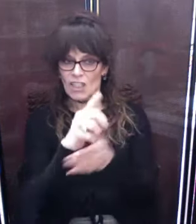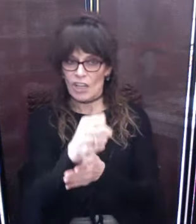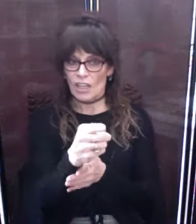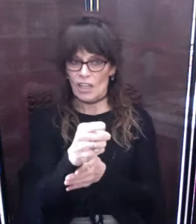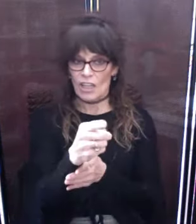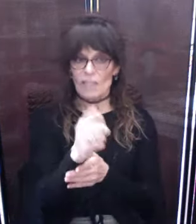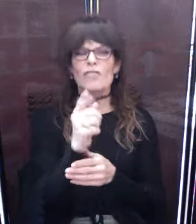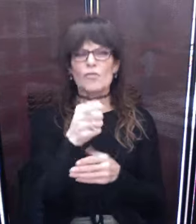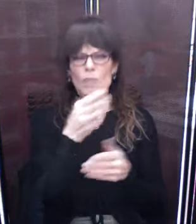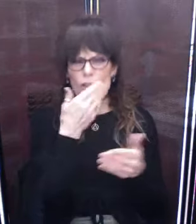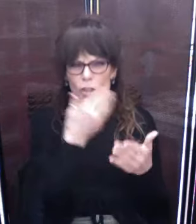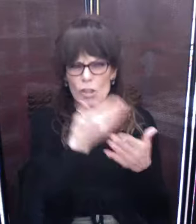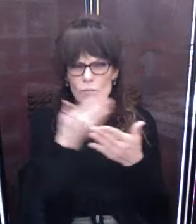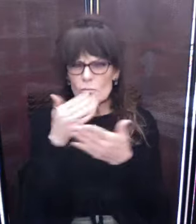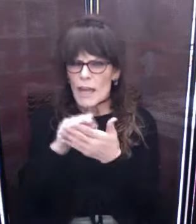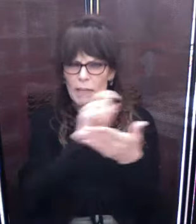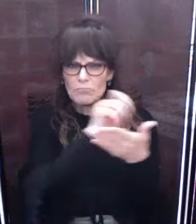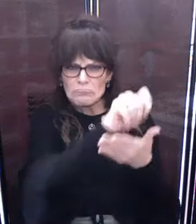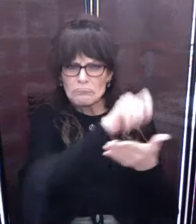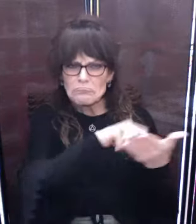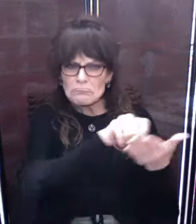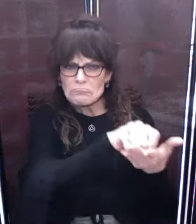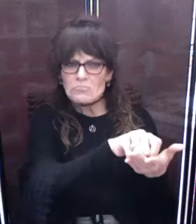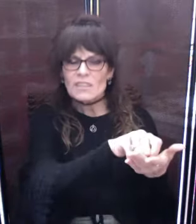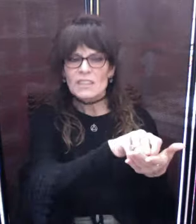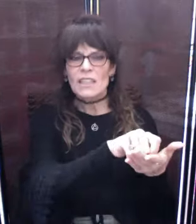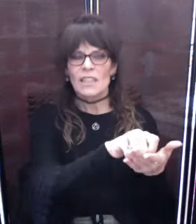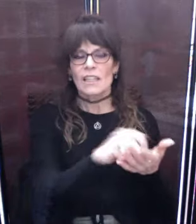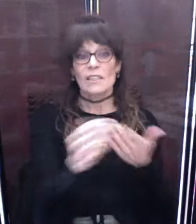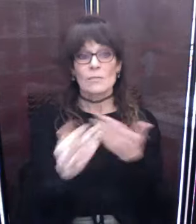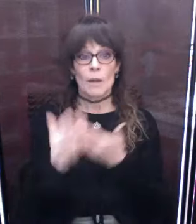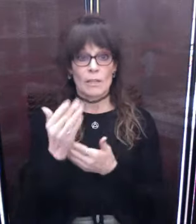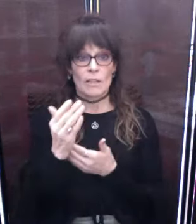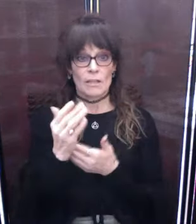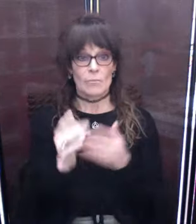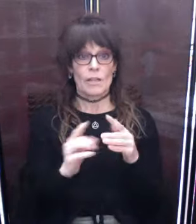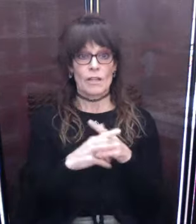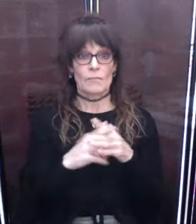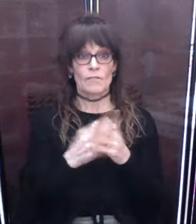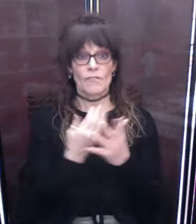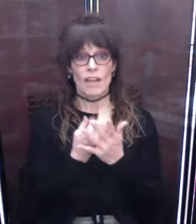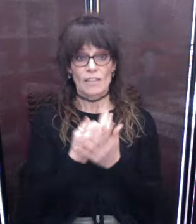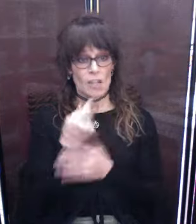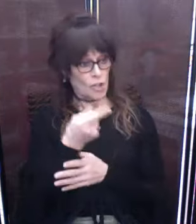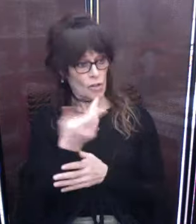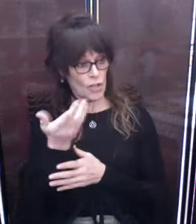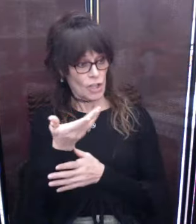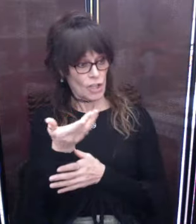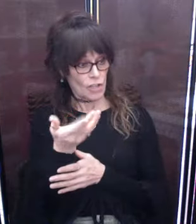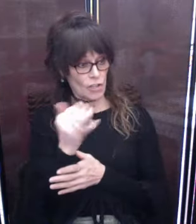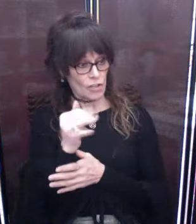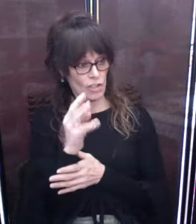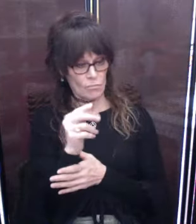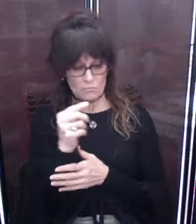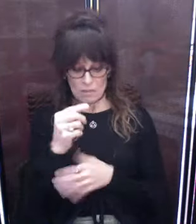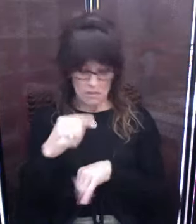Have you been bad? All this stuff. And he's probably going to bring up the fact that, well, if you're here right now, Jim, you're a little bit early, so you must have killed yourself.